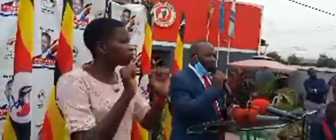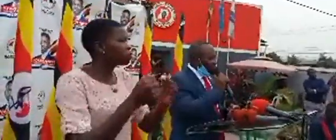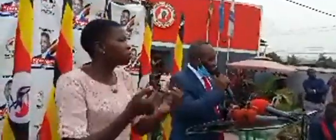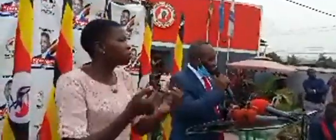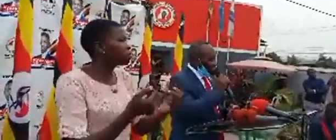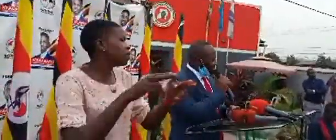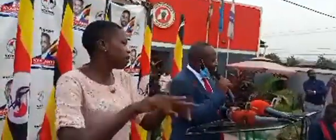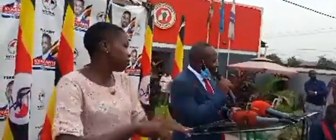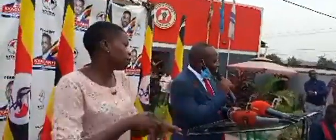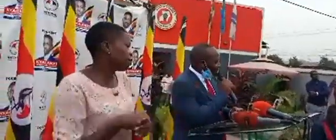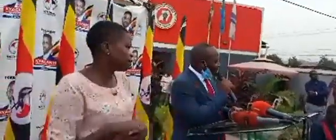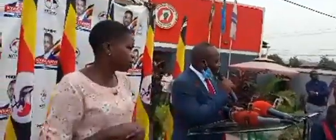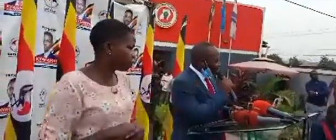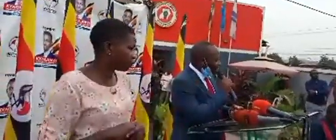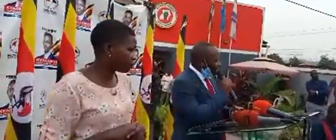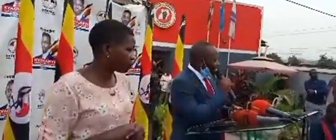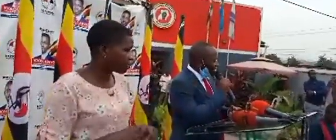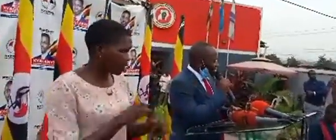Lastly,